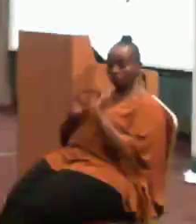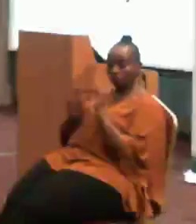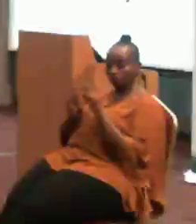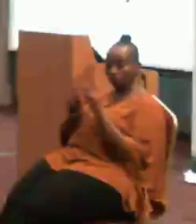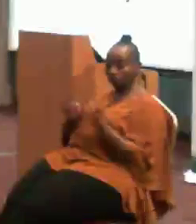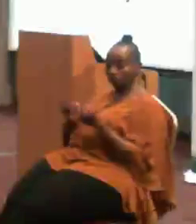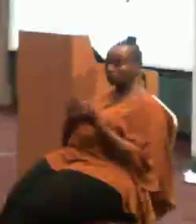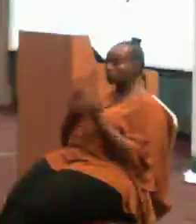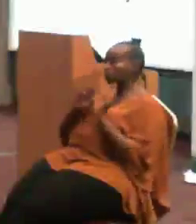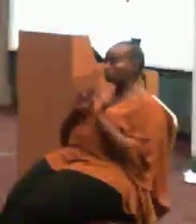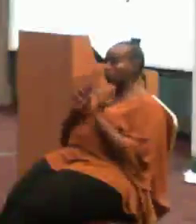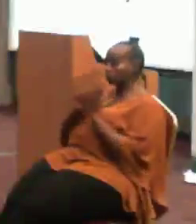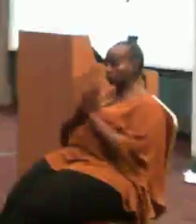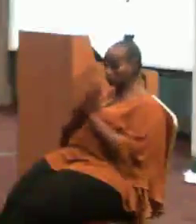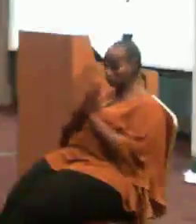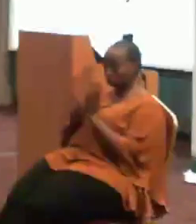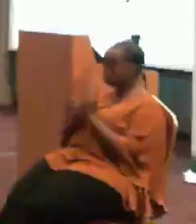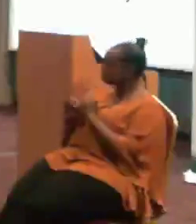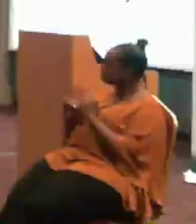about the